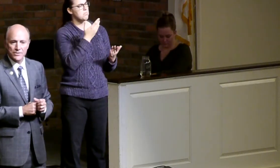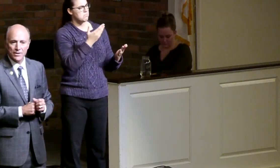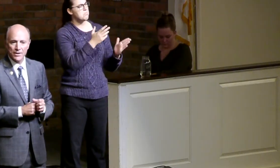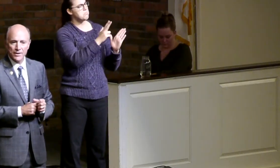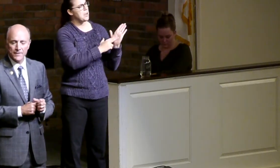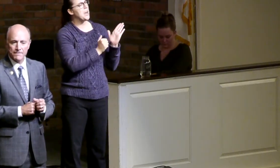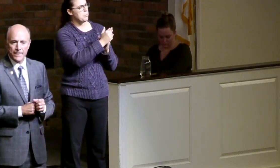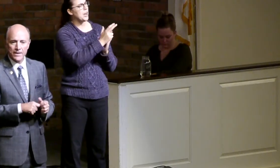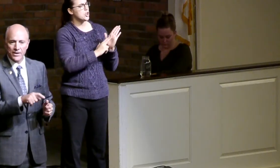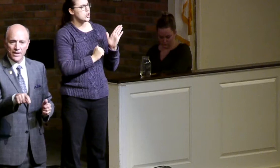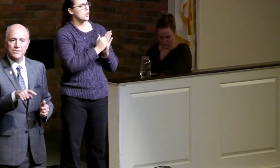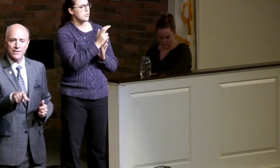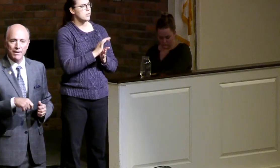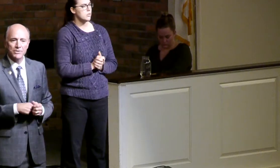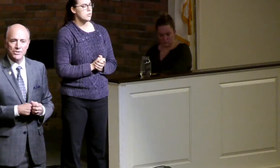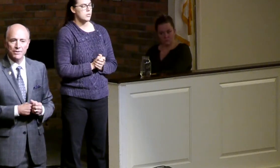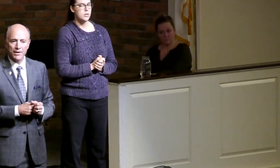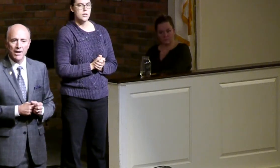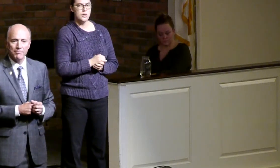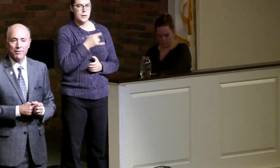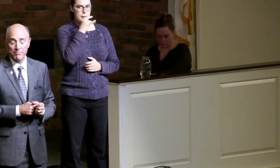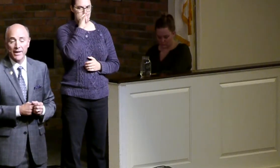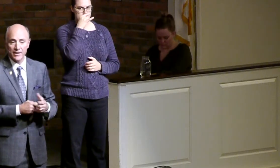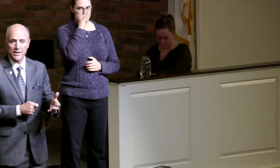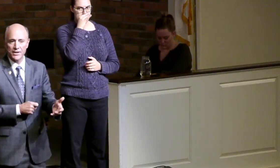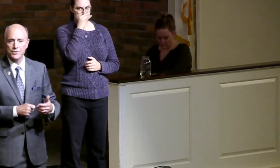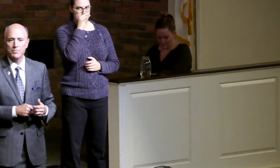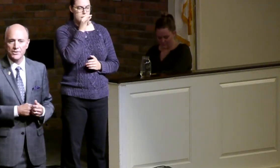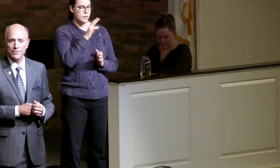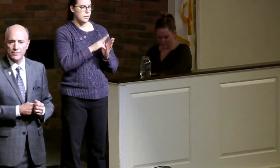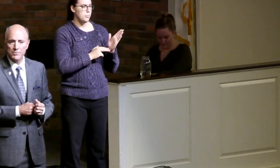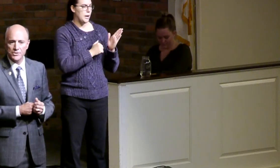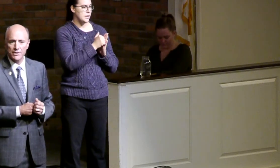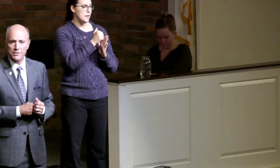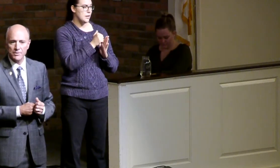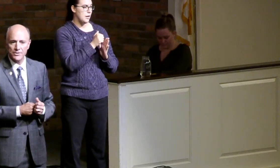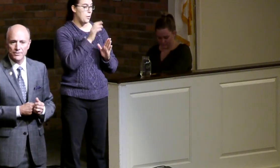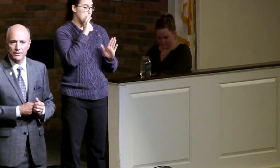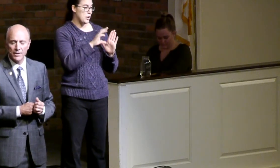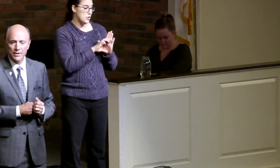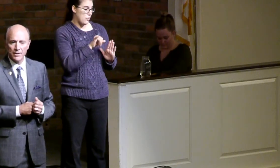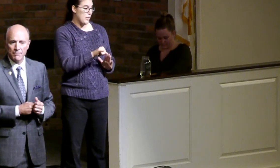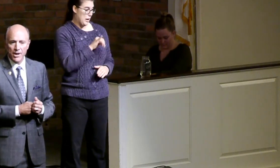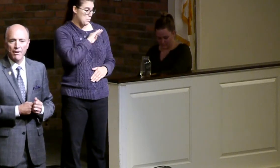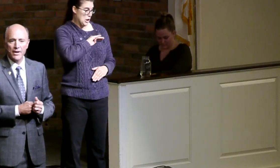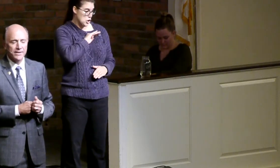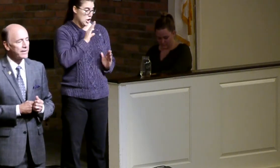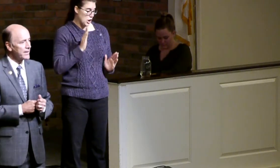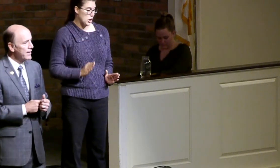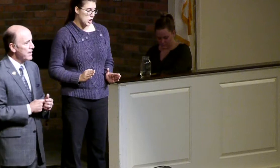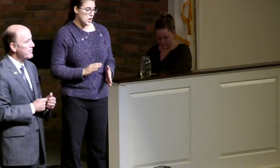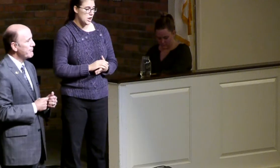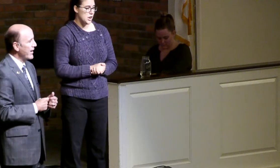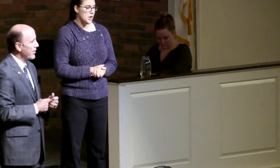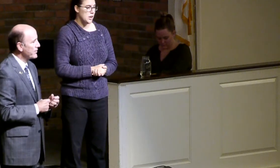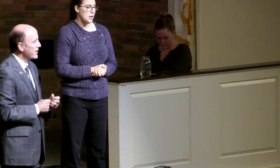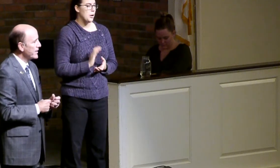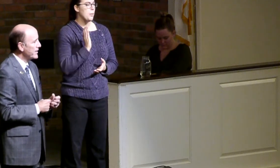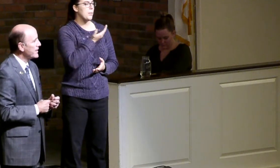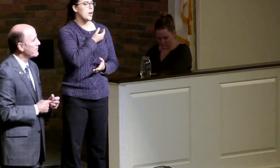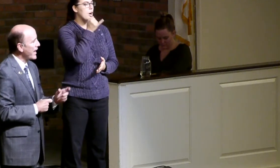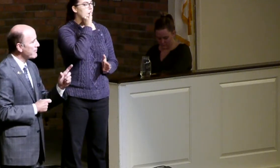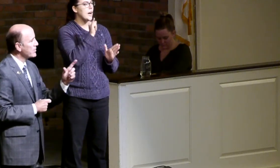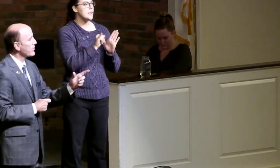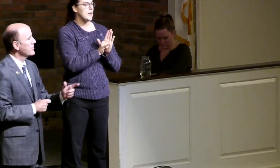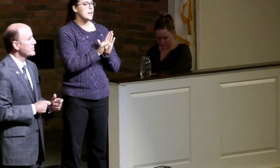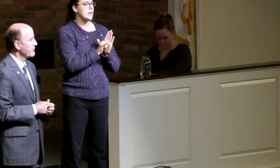Jesus. The kids in that missionary compound painted his picture, the missionary's picture. May our identity be found in